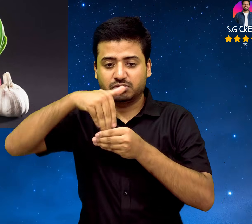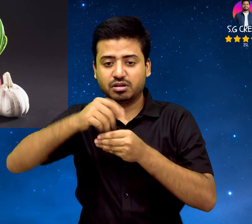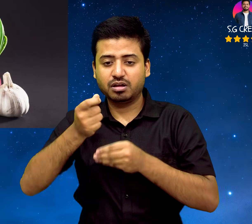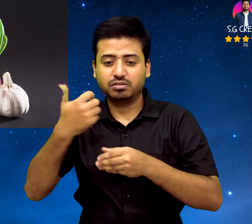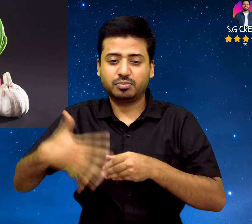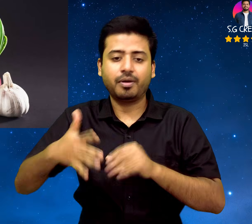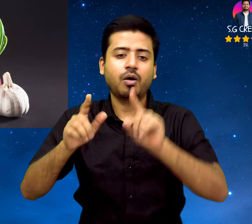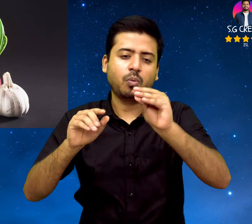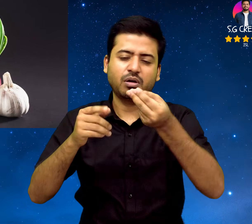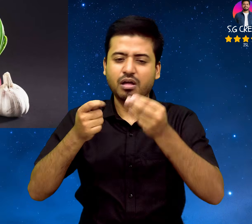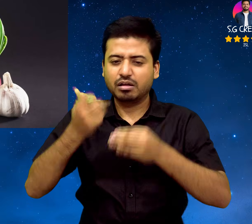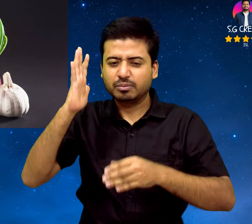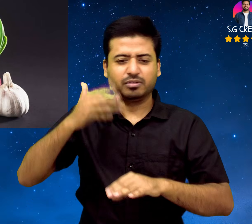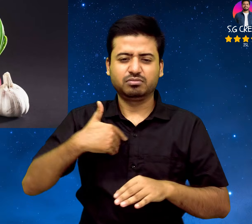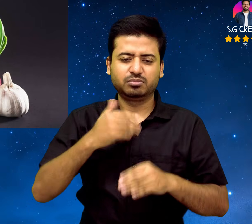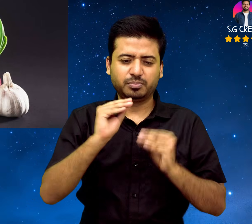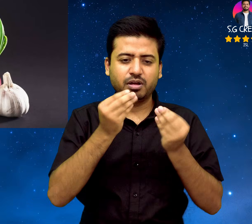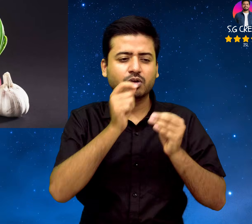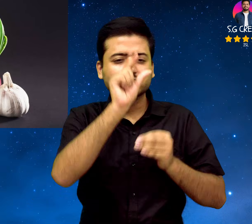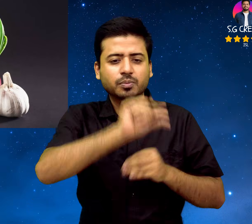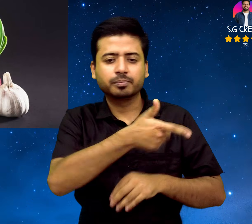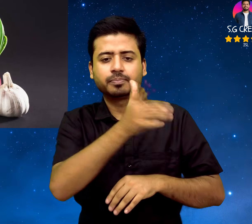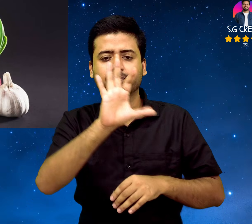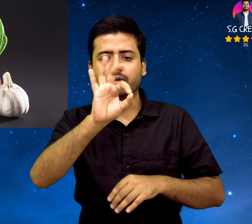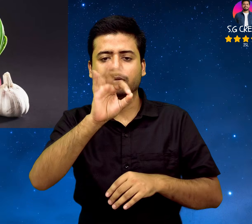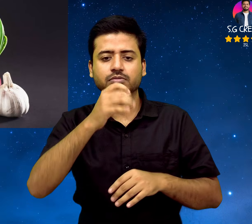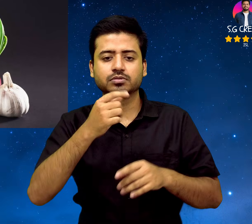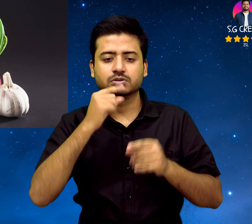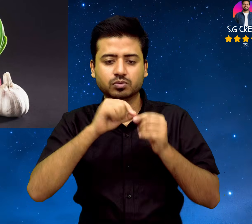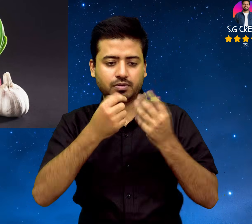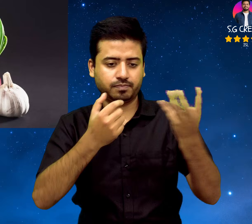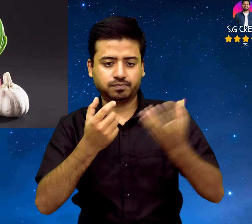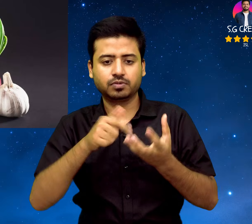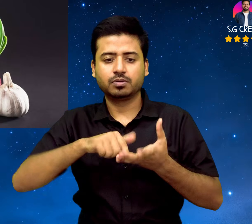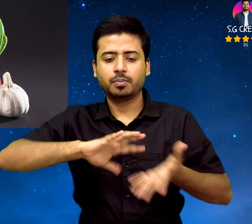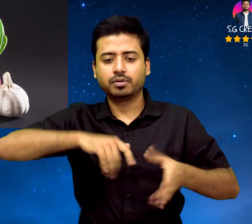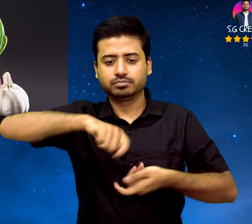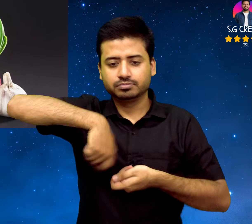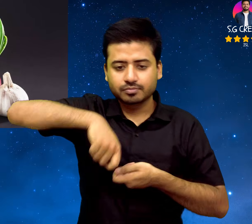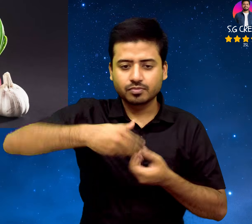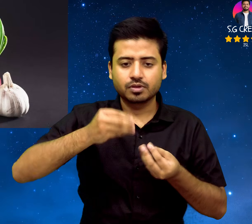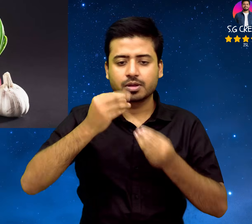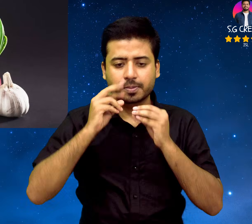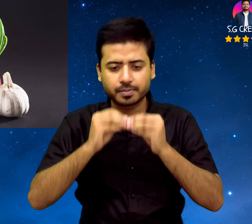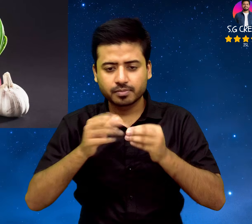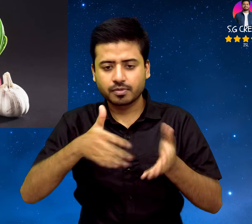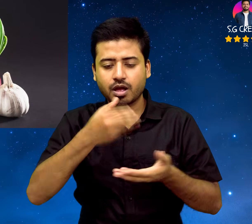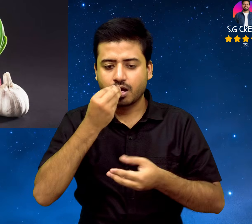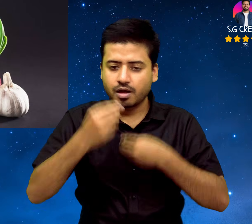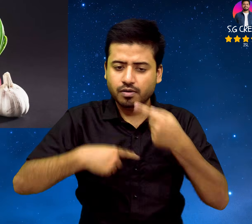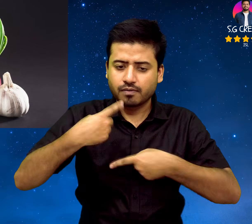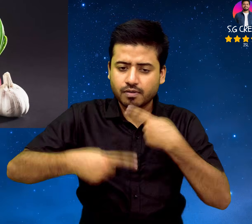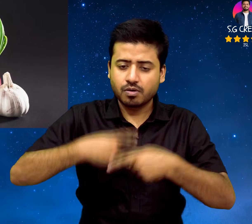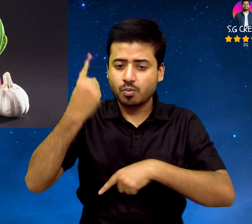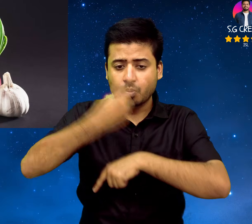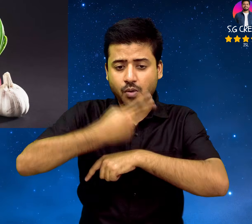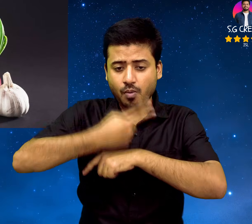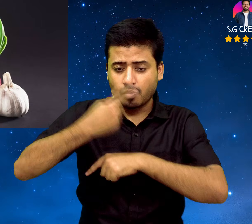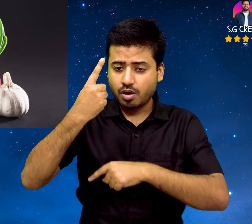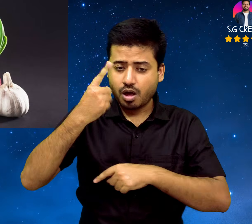Chronic infections, such as Helicobacter pylori colonization of the gastric mucosa, are major risk factors for gastric